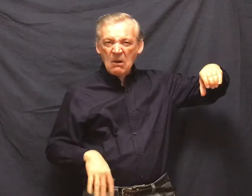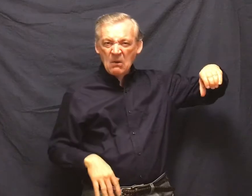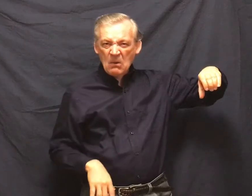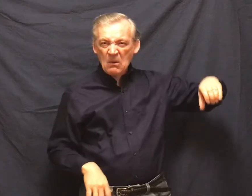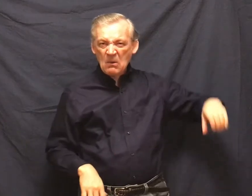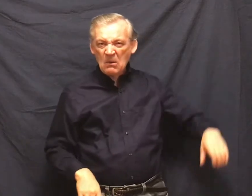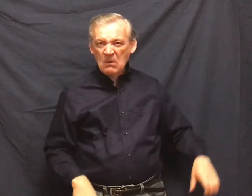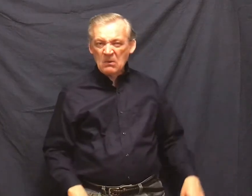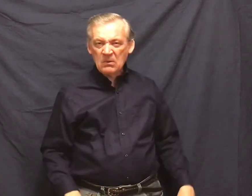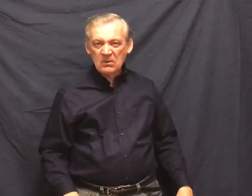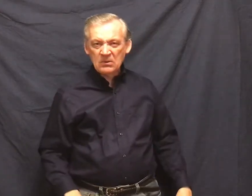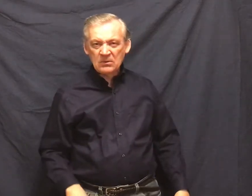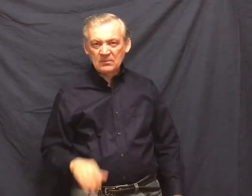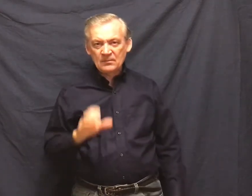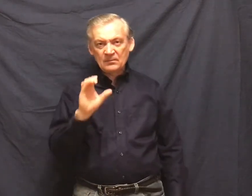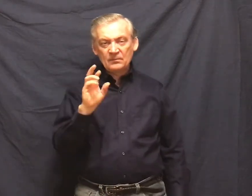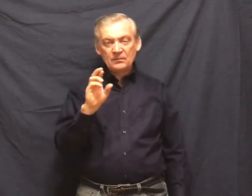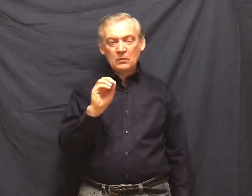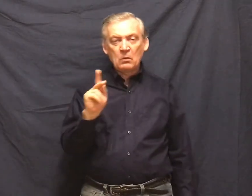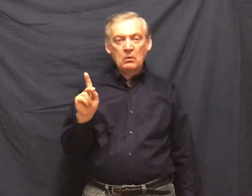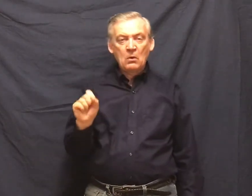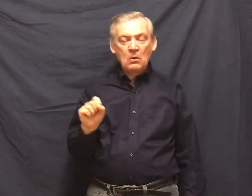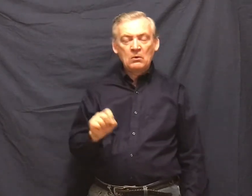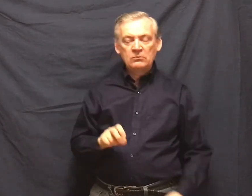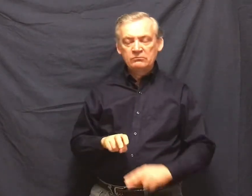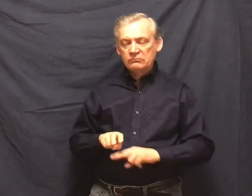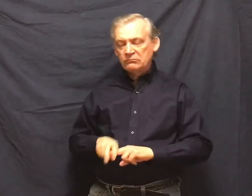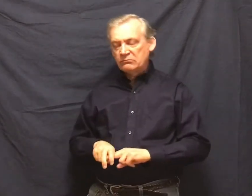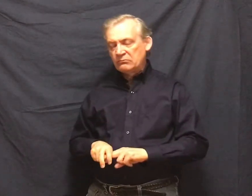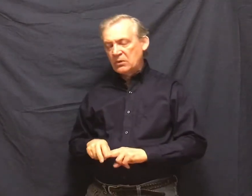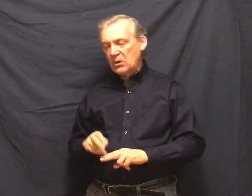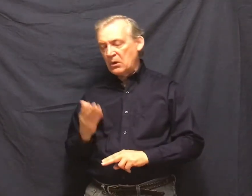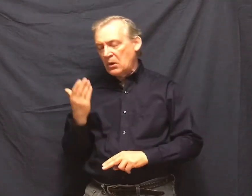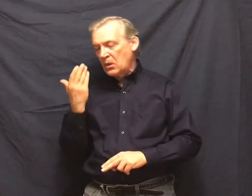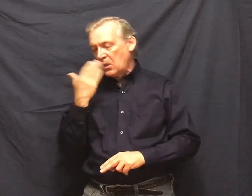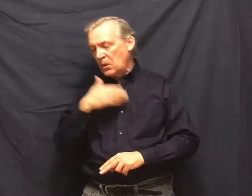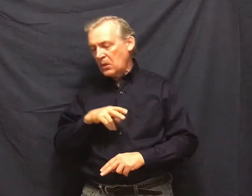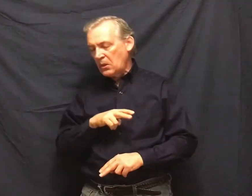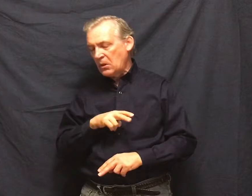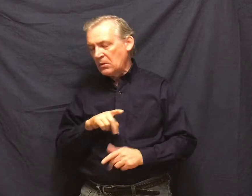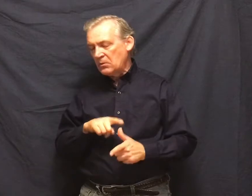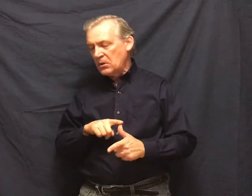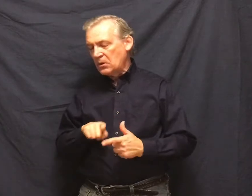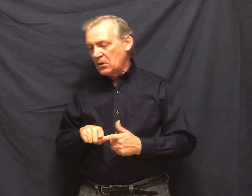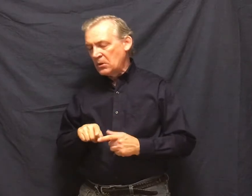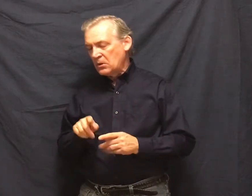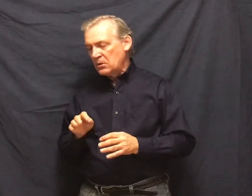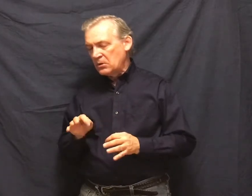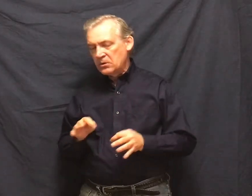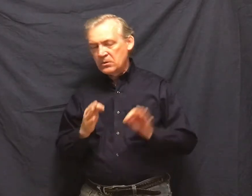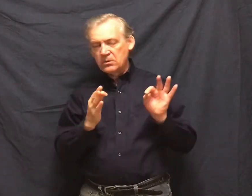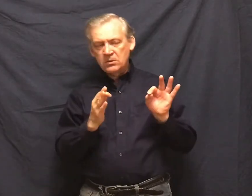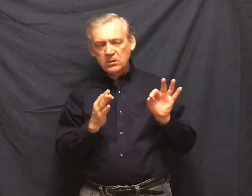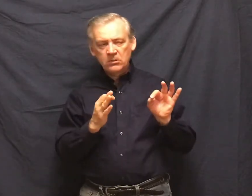For a moment, Crooks didn't see him, but on raising his eyes, he stiffened, and a scowl came on his face.